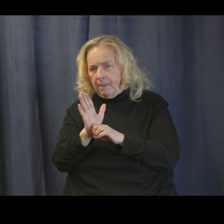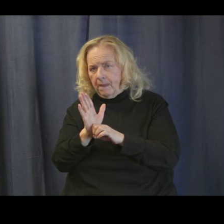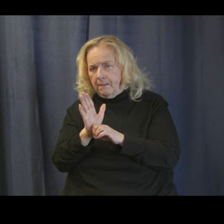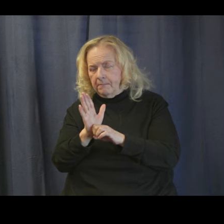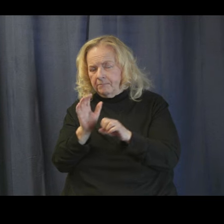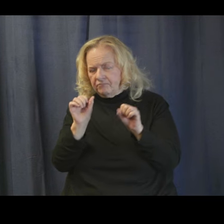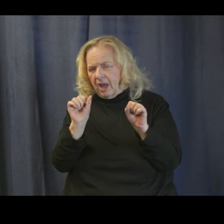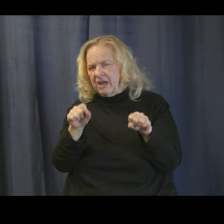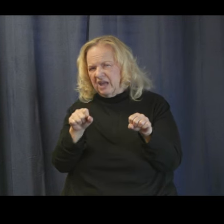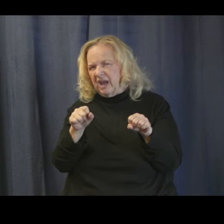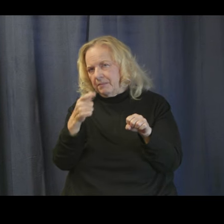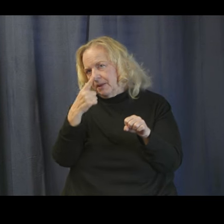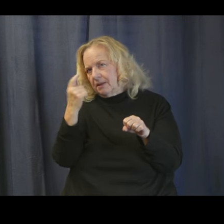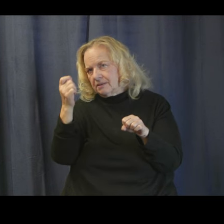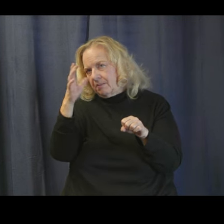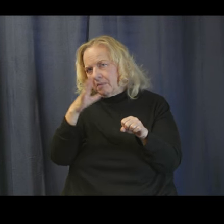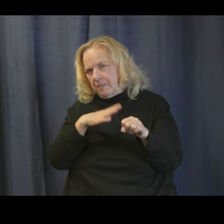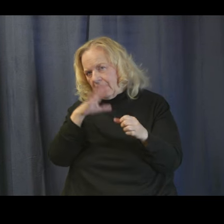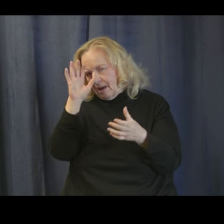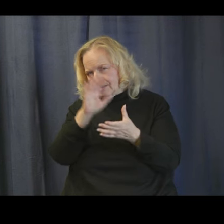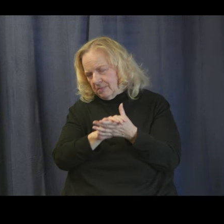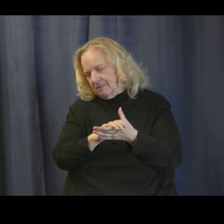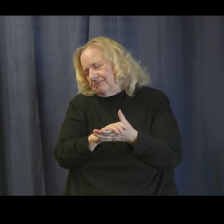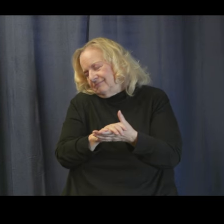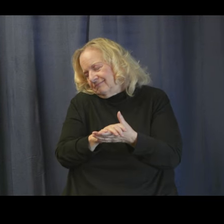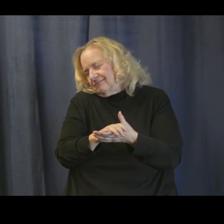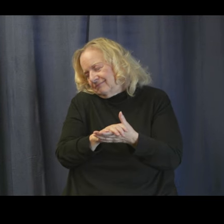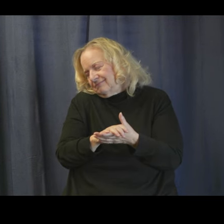and I can do this because I'm a man and I'm a husband.